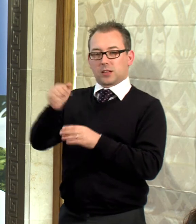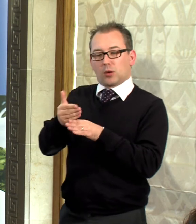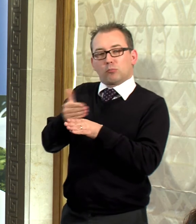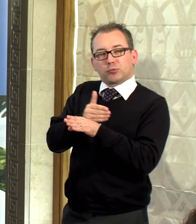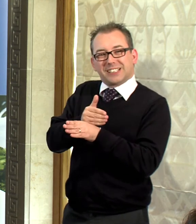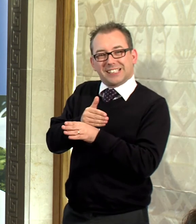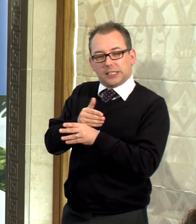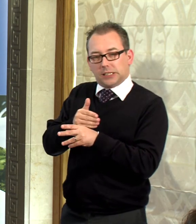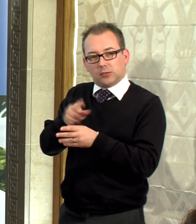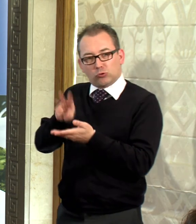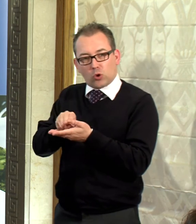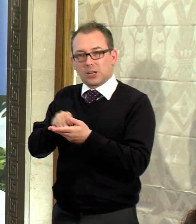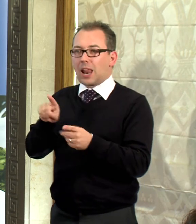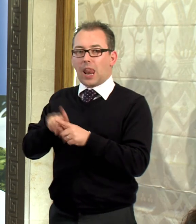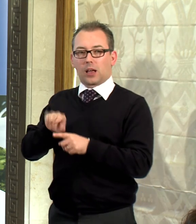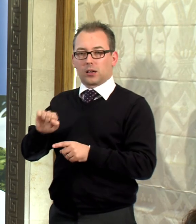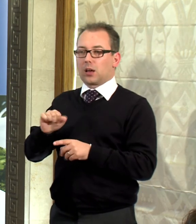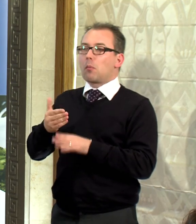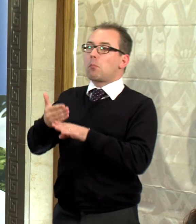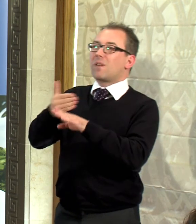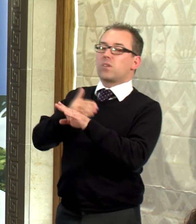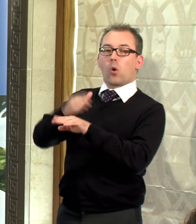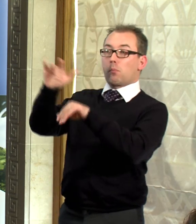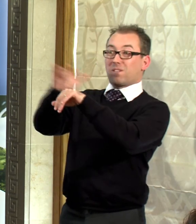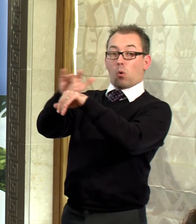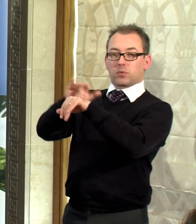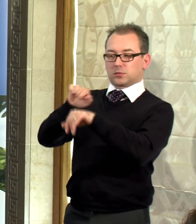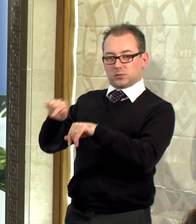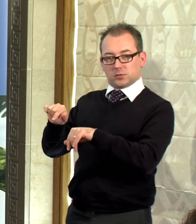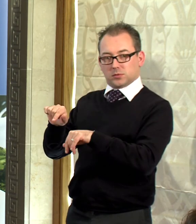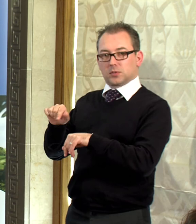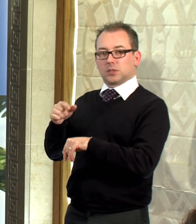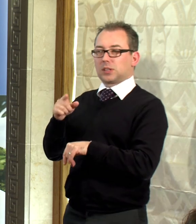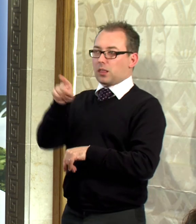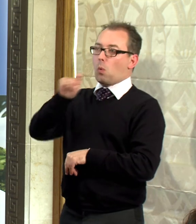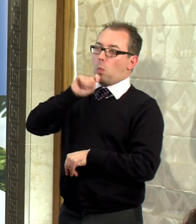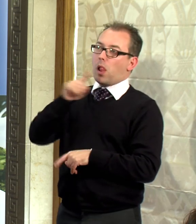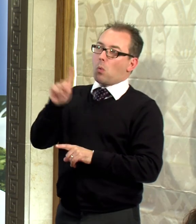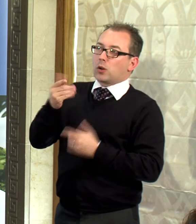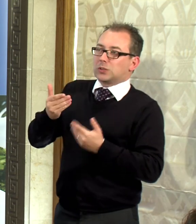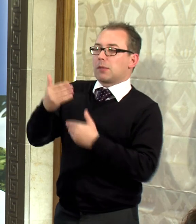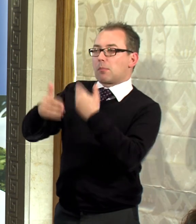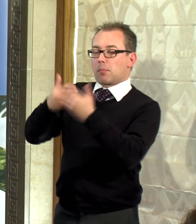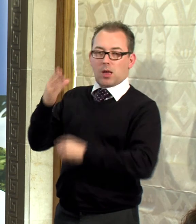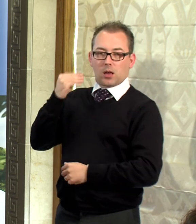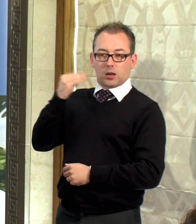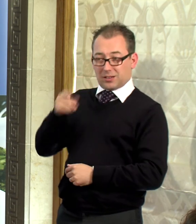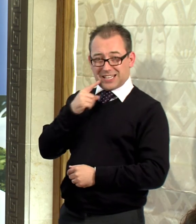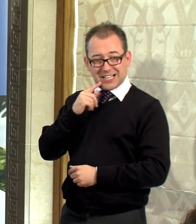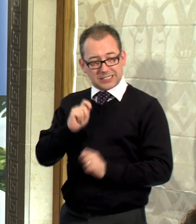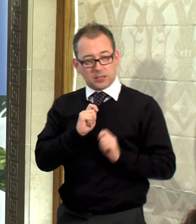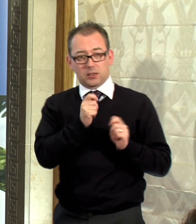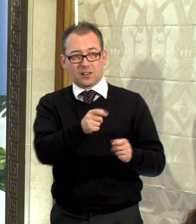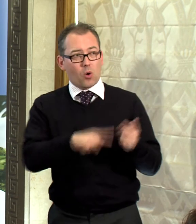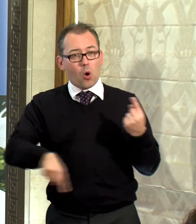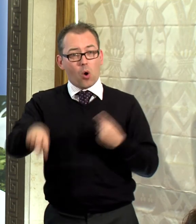providing background information prior to a performance, could easily be made available for everyone, for example, as an